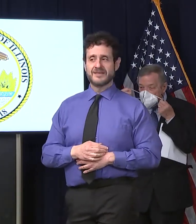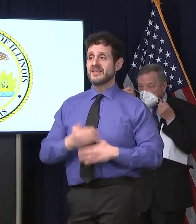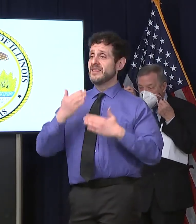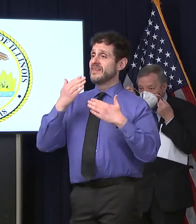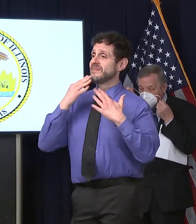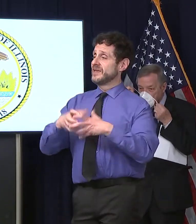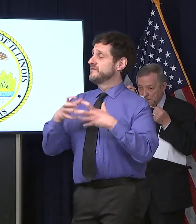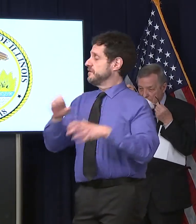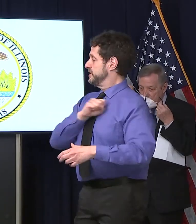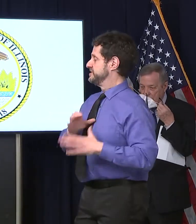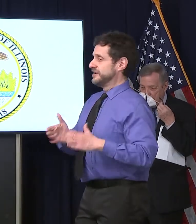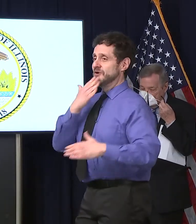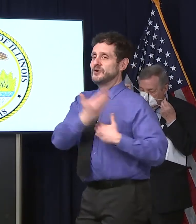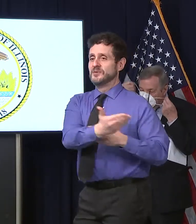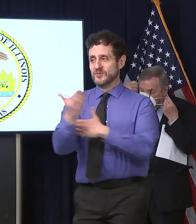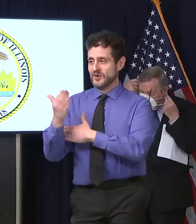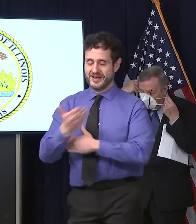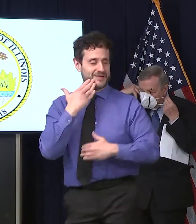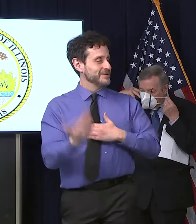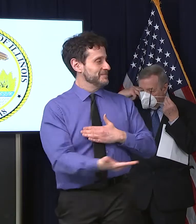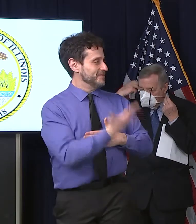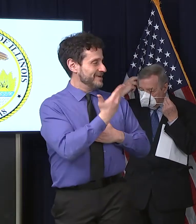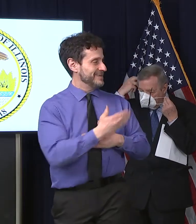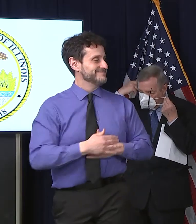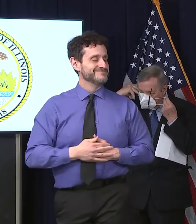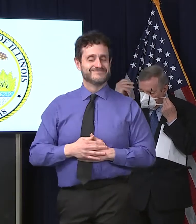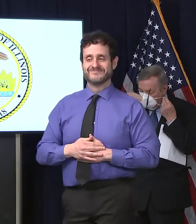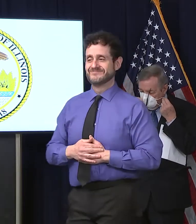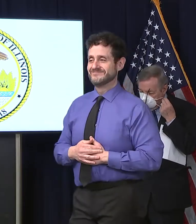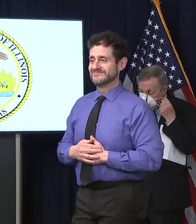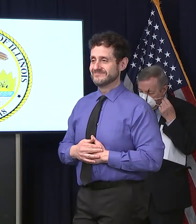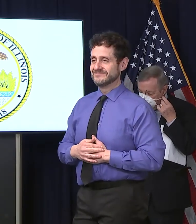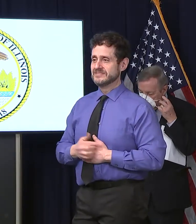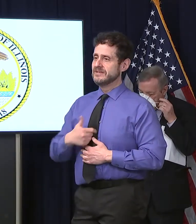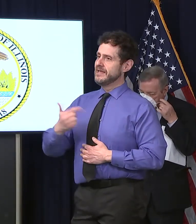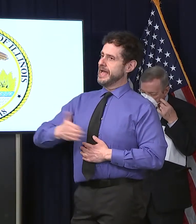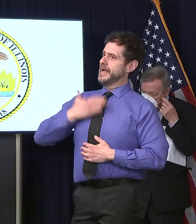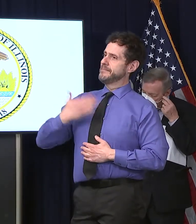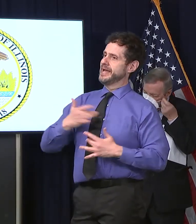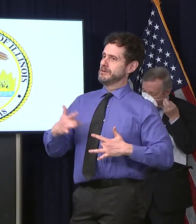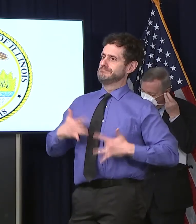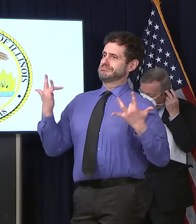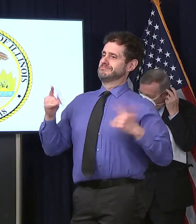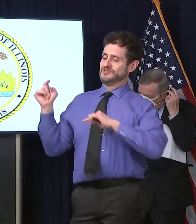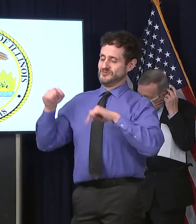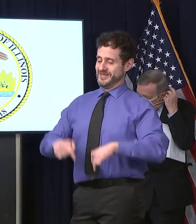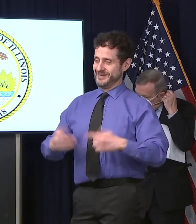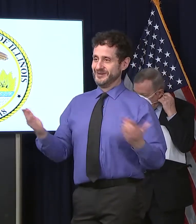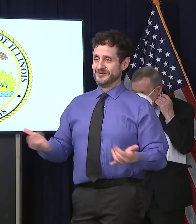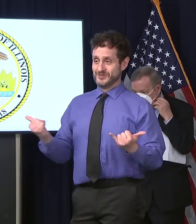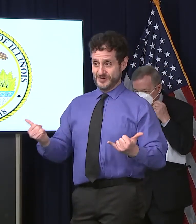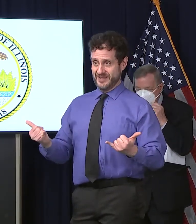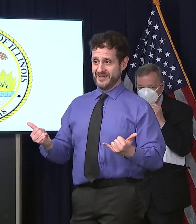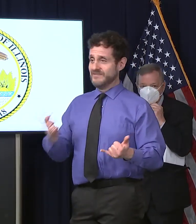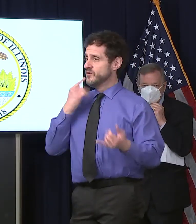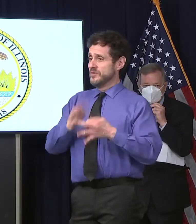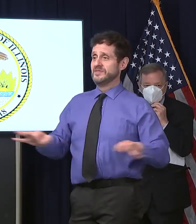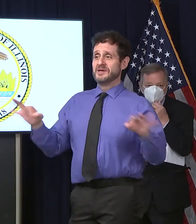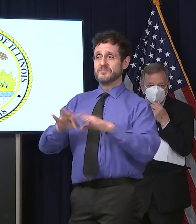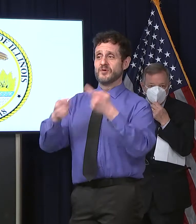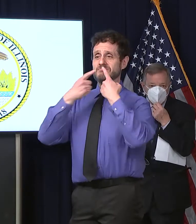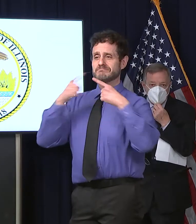Thank you very much, Senator, and good morning, everybody. Good morning. I'm pleased to be here today for this important